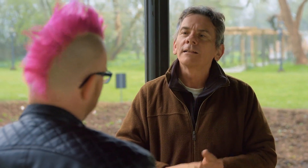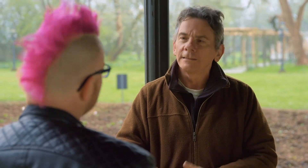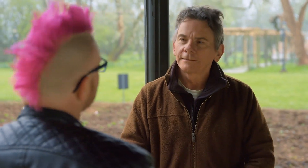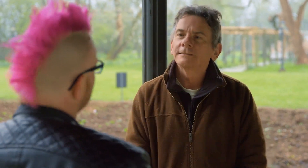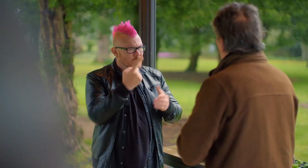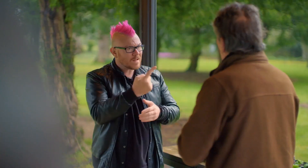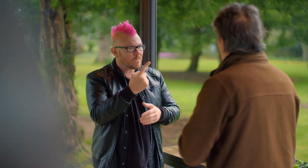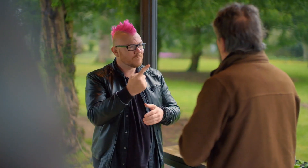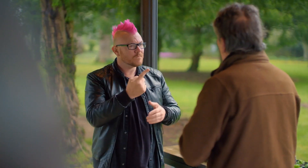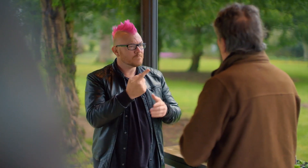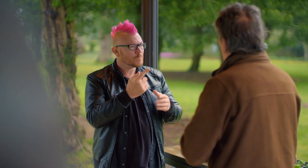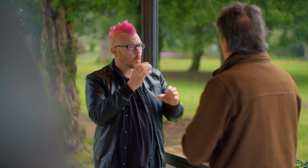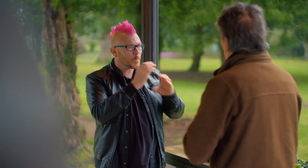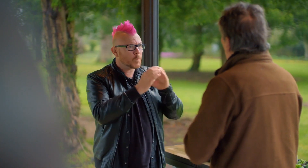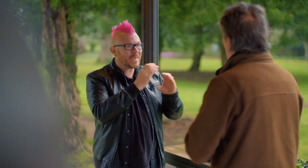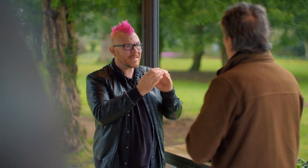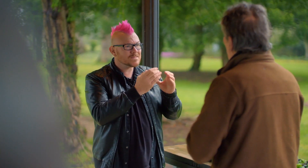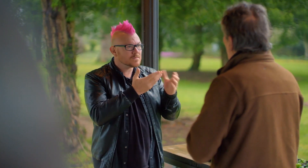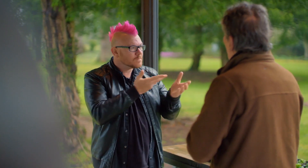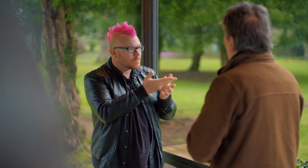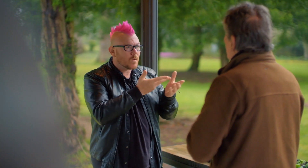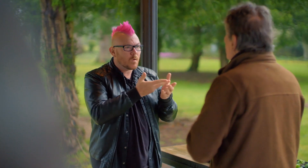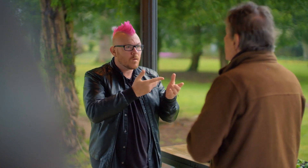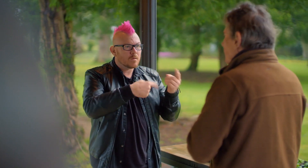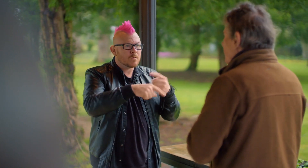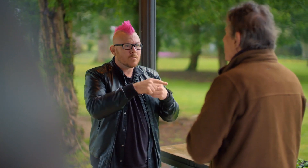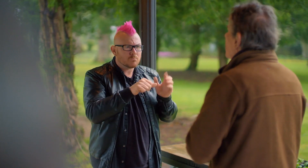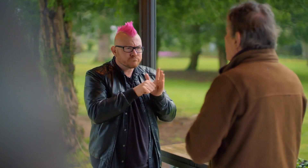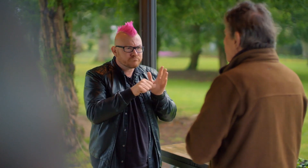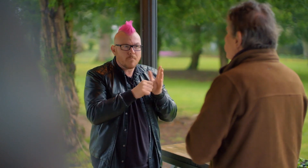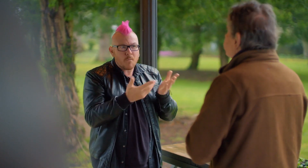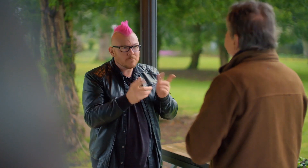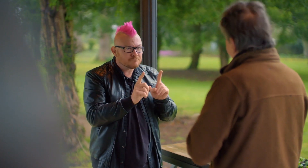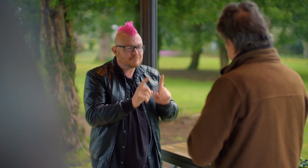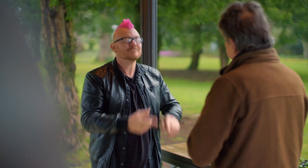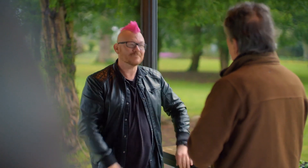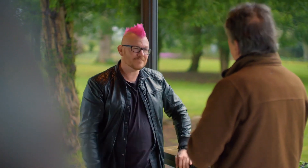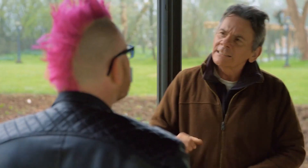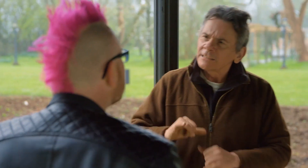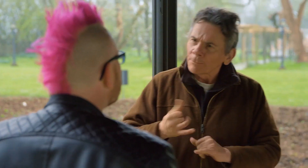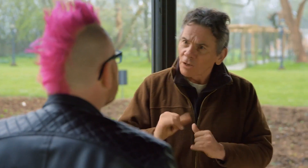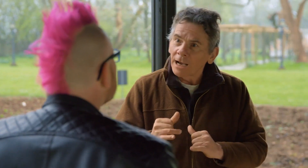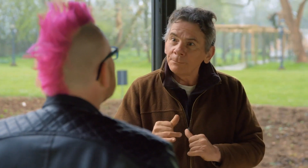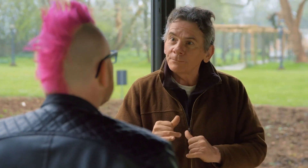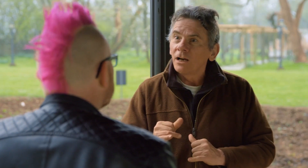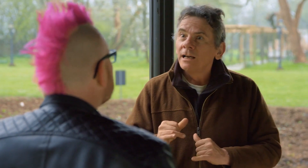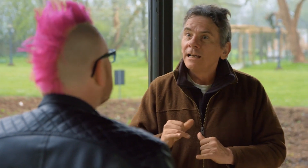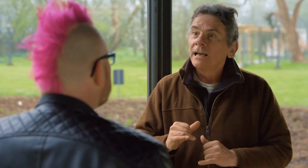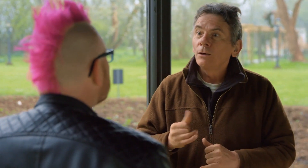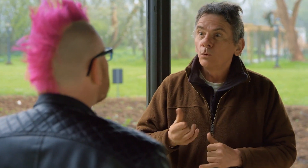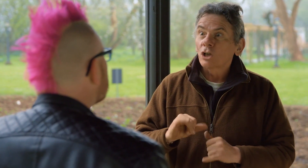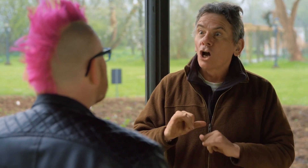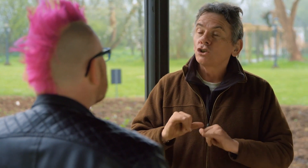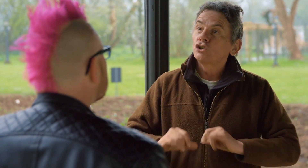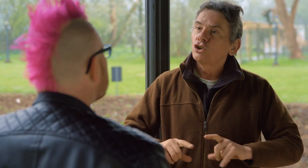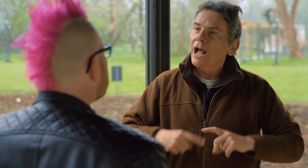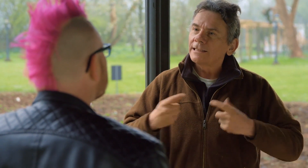gardeners. And how did you communicate with them? Was it hard? Yeah, sometimes it was a